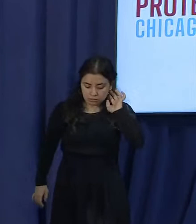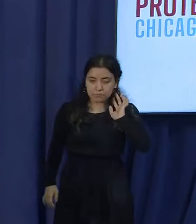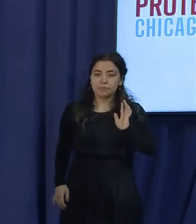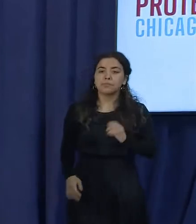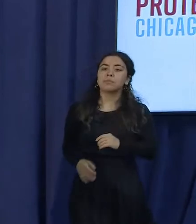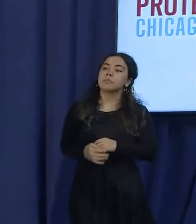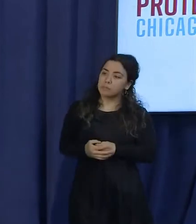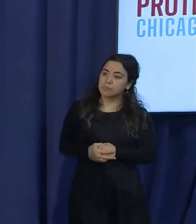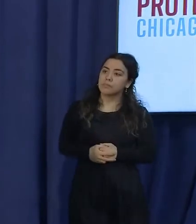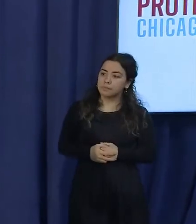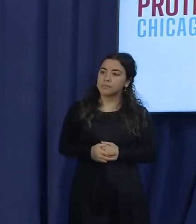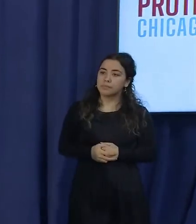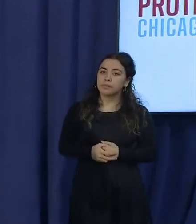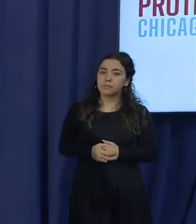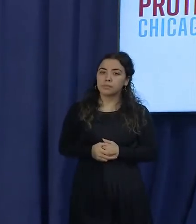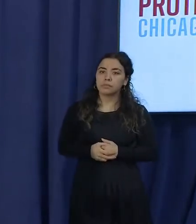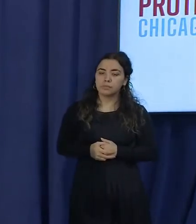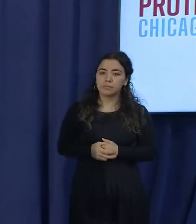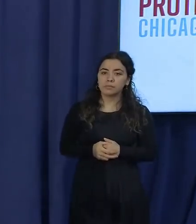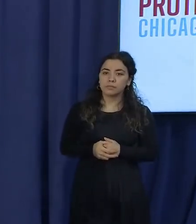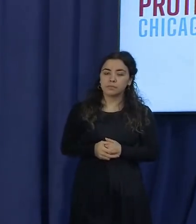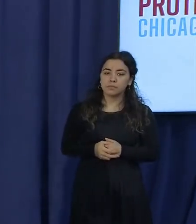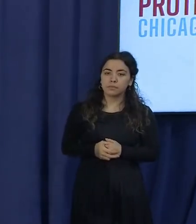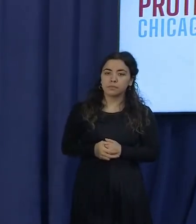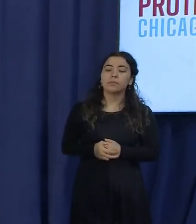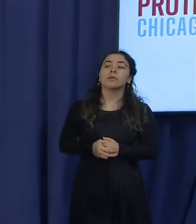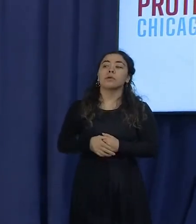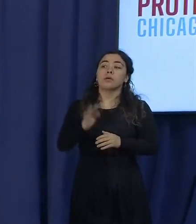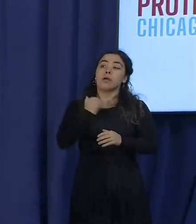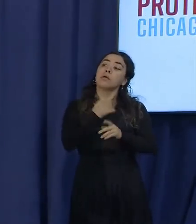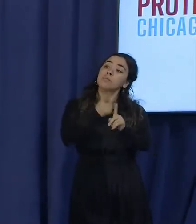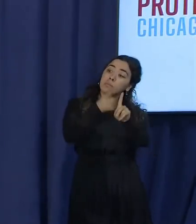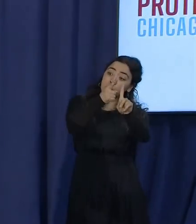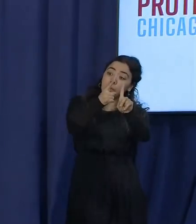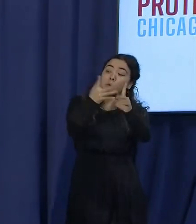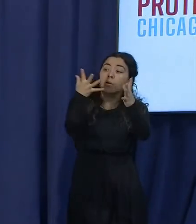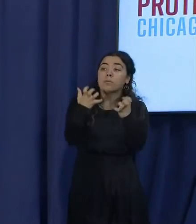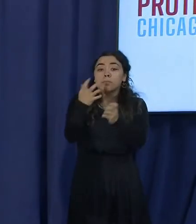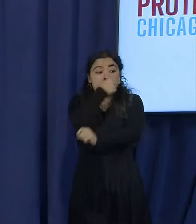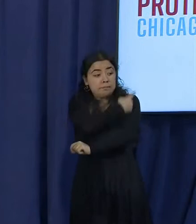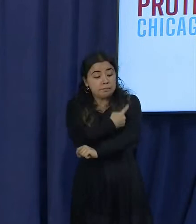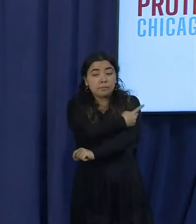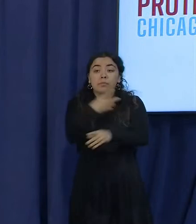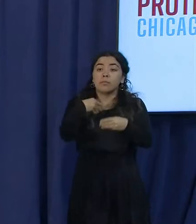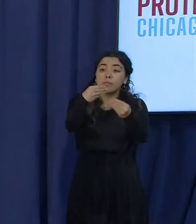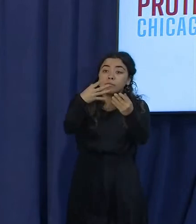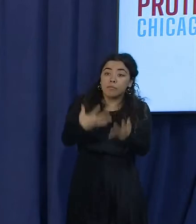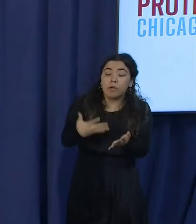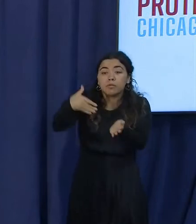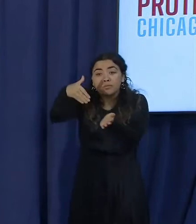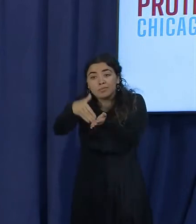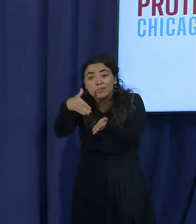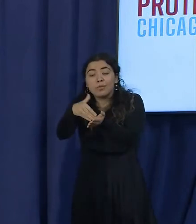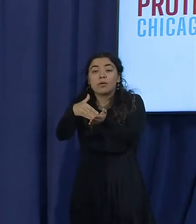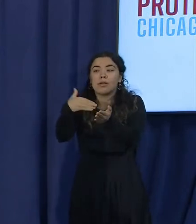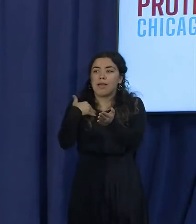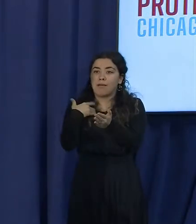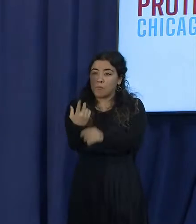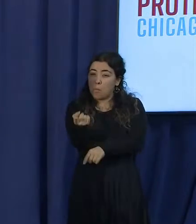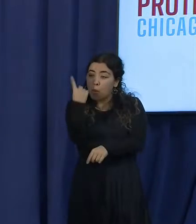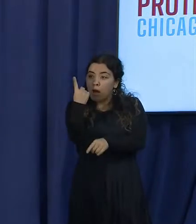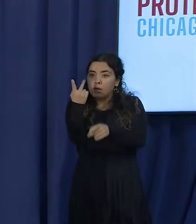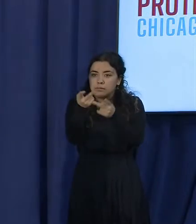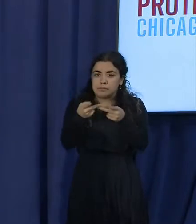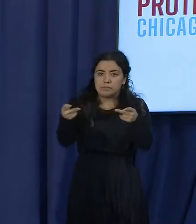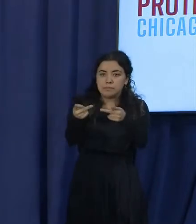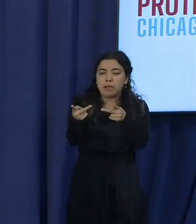The purpose of this is for patients and for providers to have a single location where availability is listed. So if